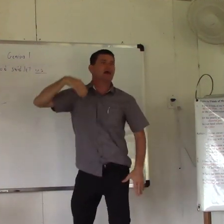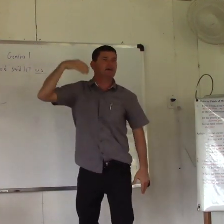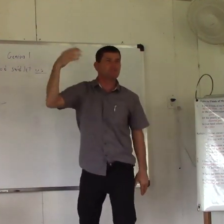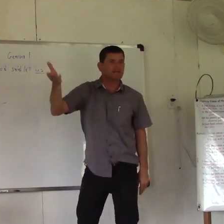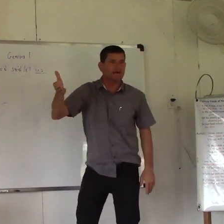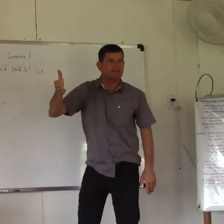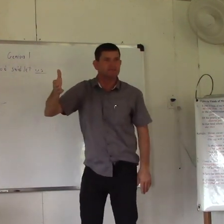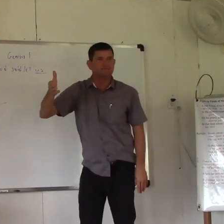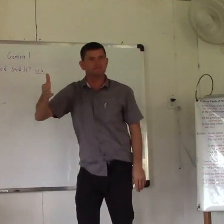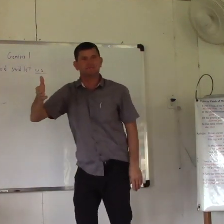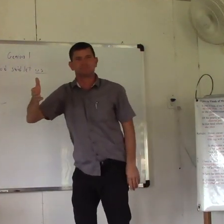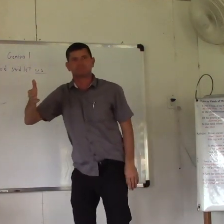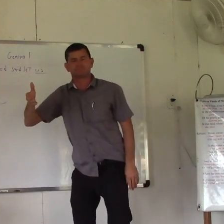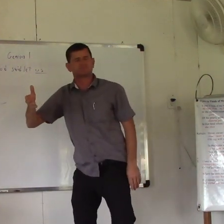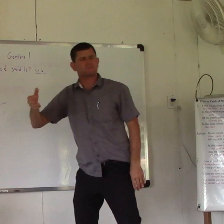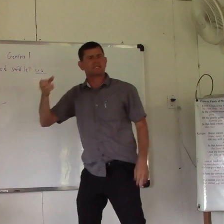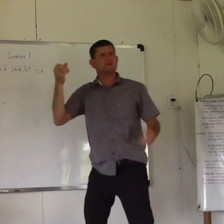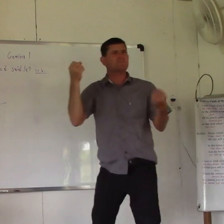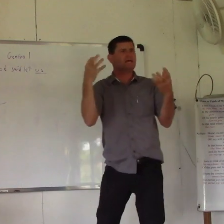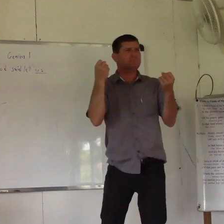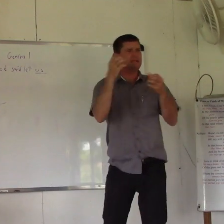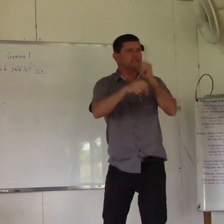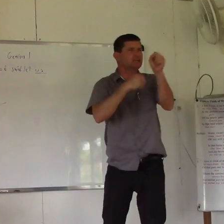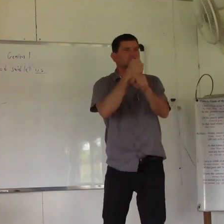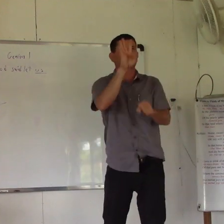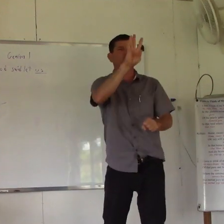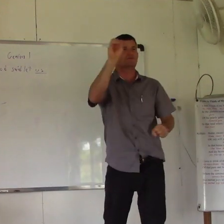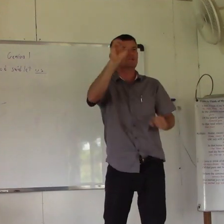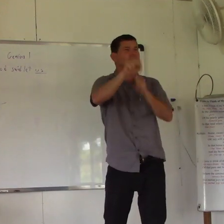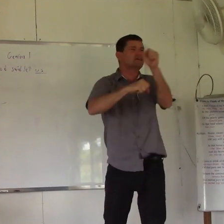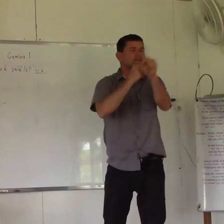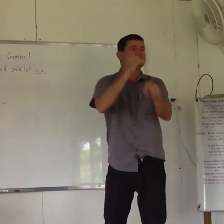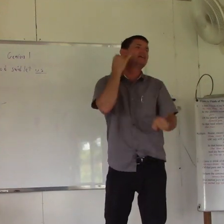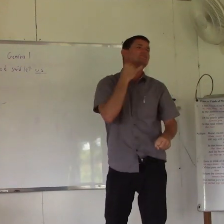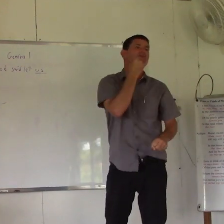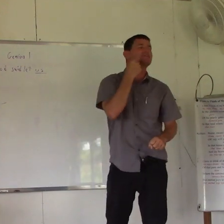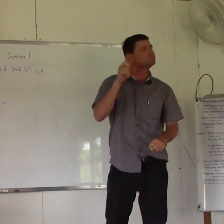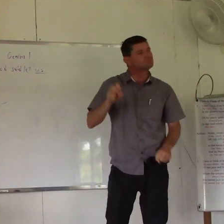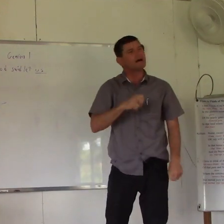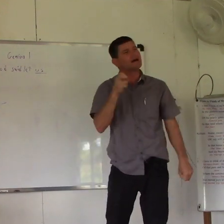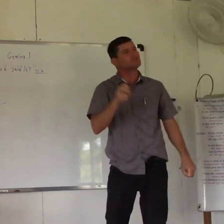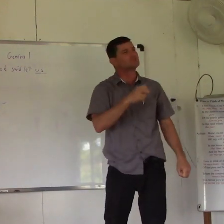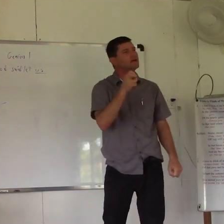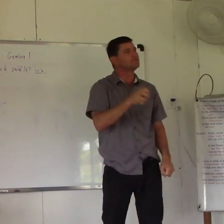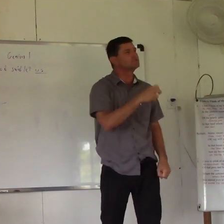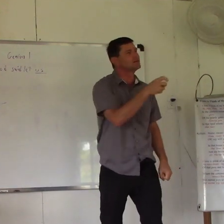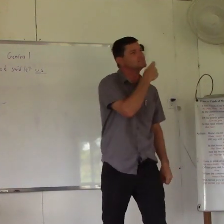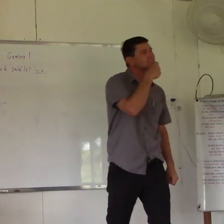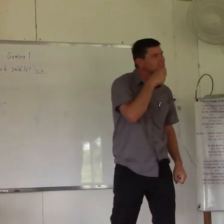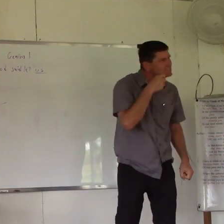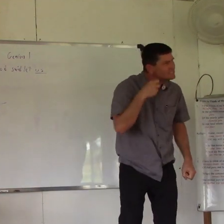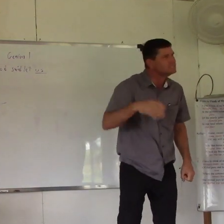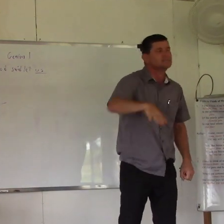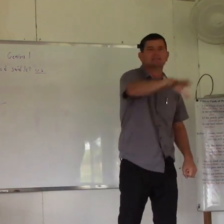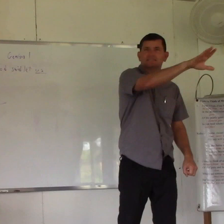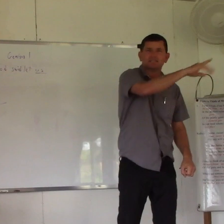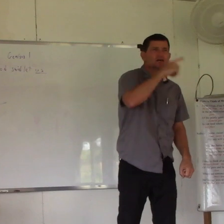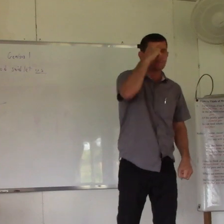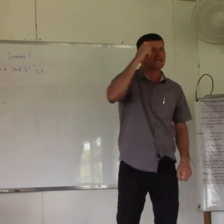After that, many, many years, 40 years, Israelites traveled, because